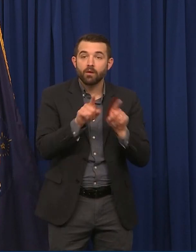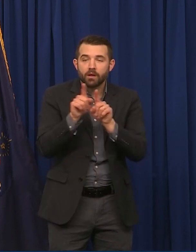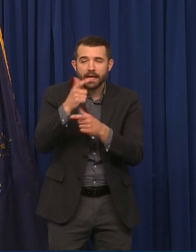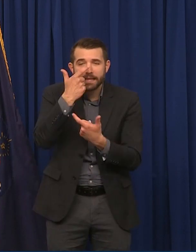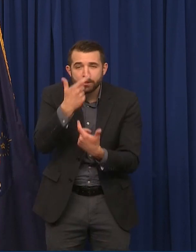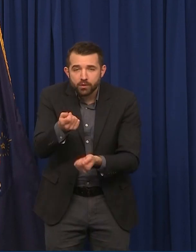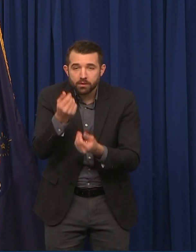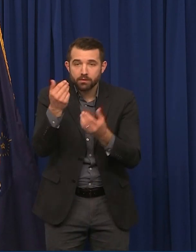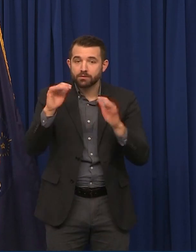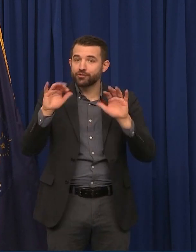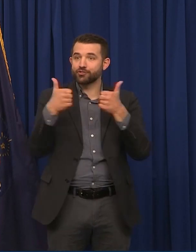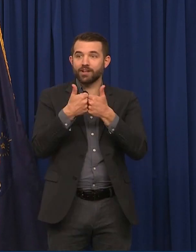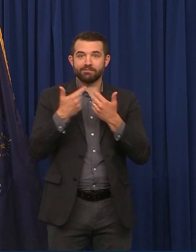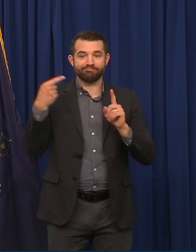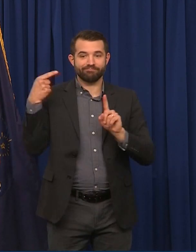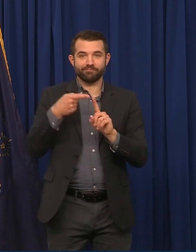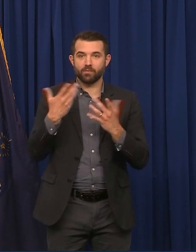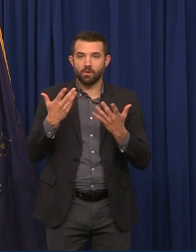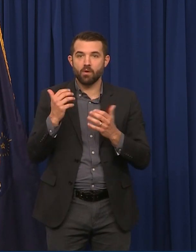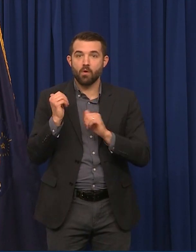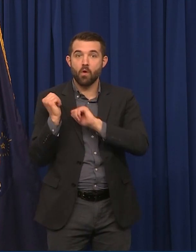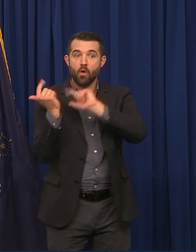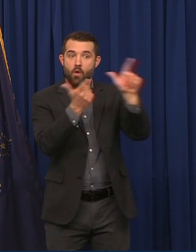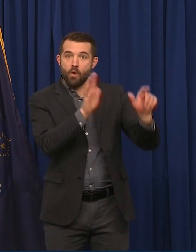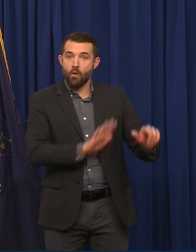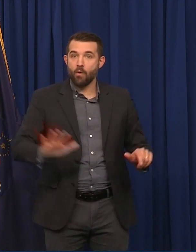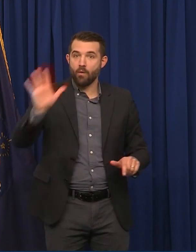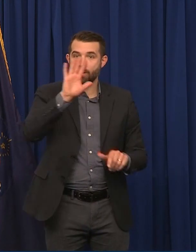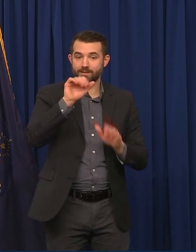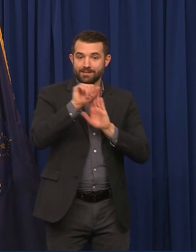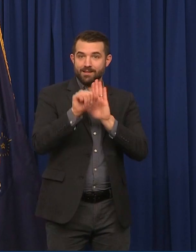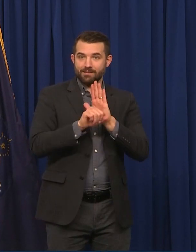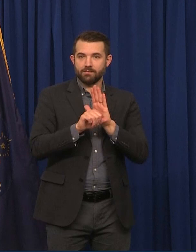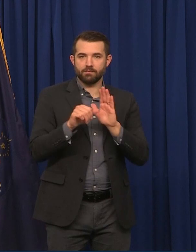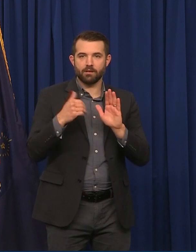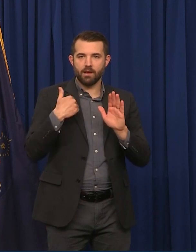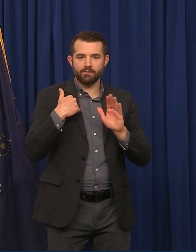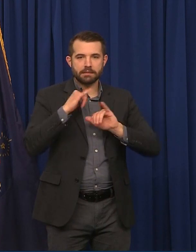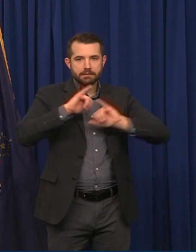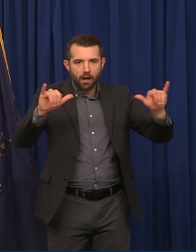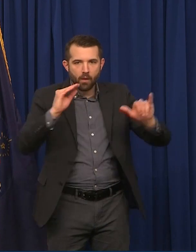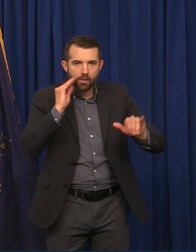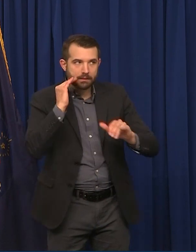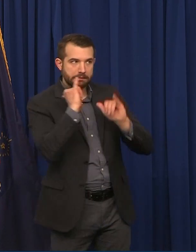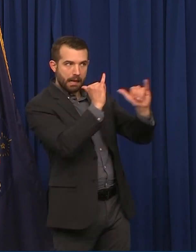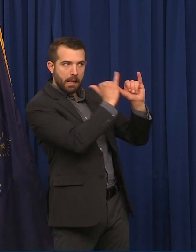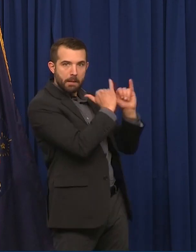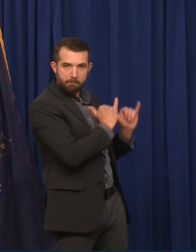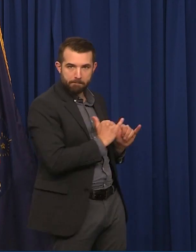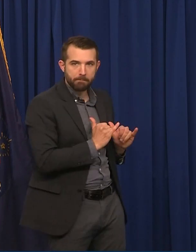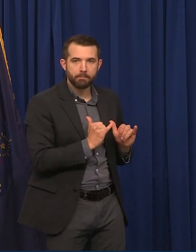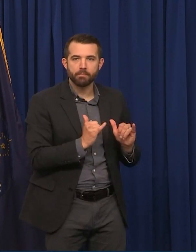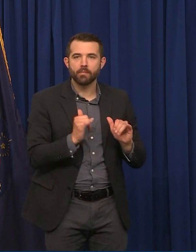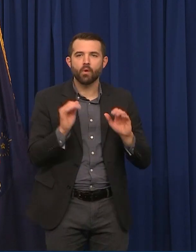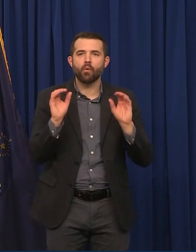measures. We get into the world of speculation at that point. But what we know from other states that have implemented these measures